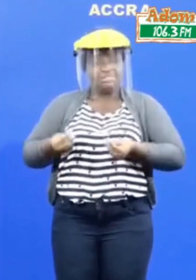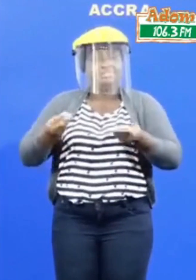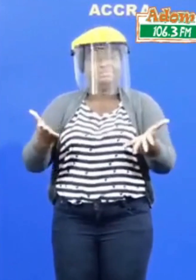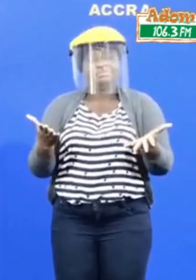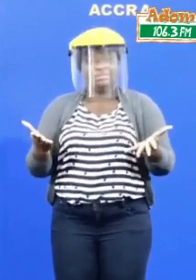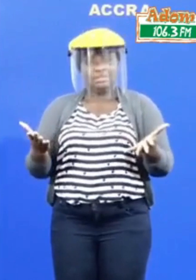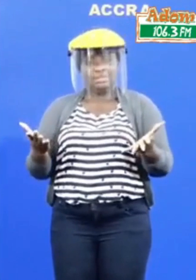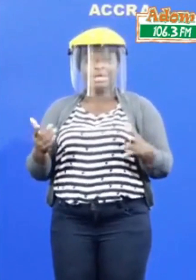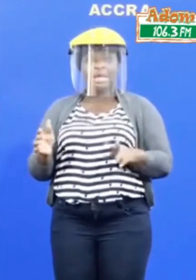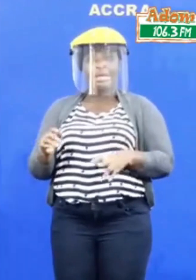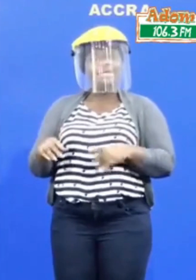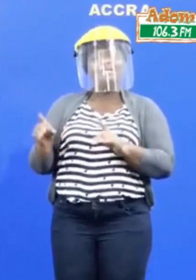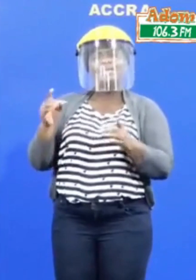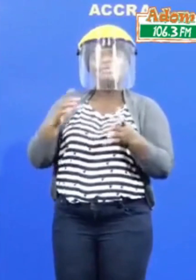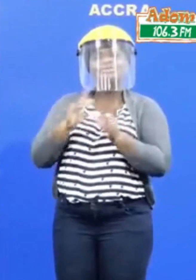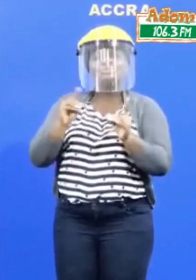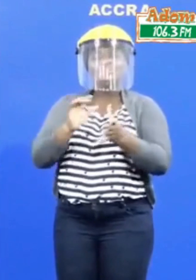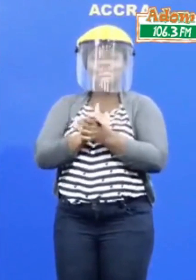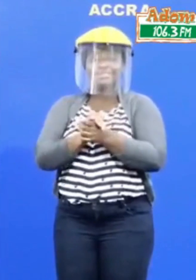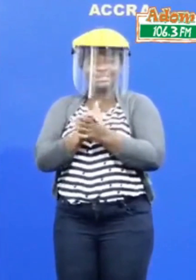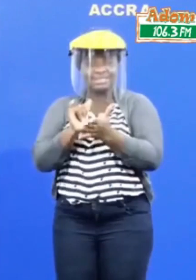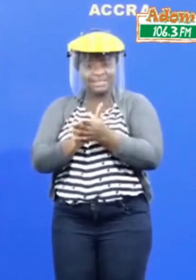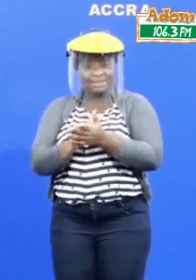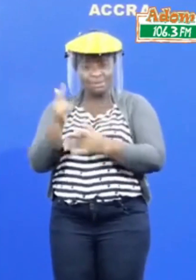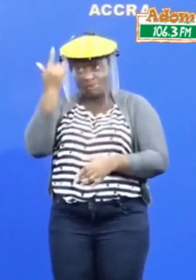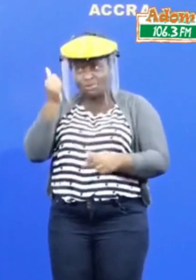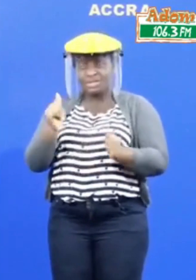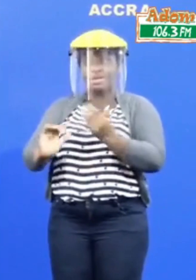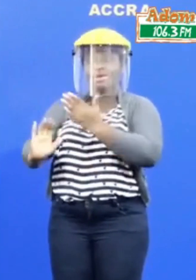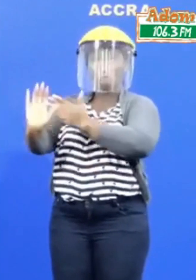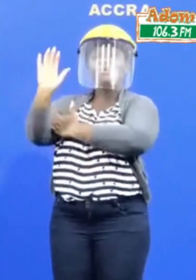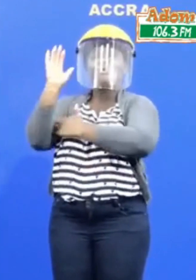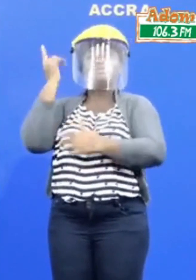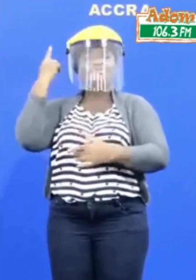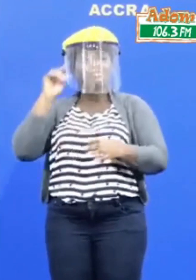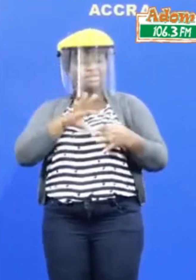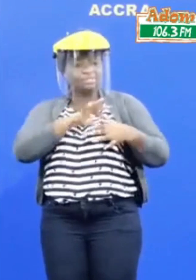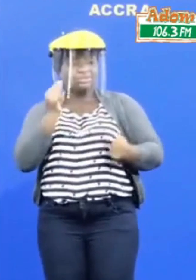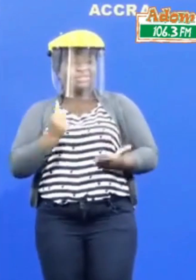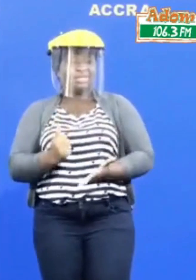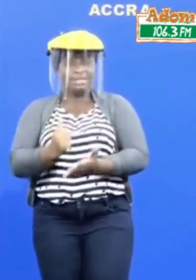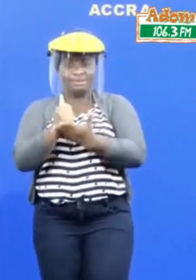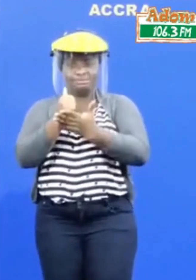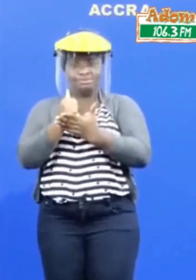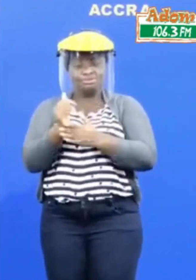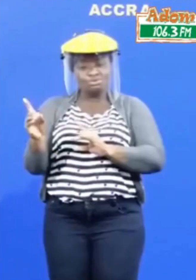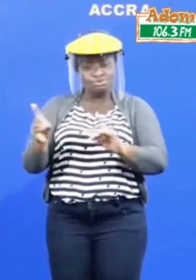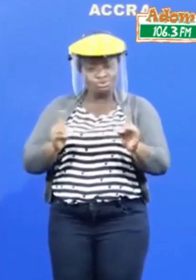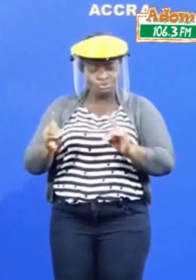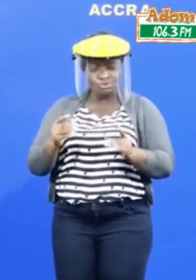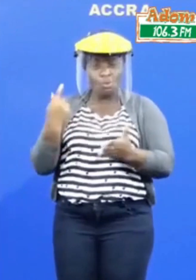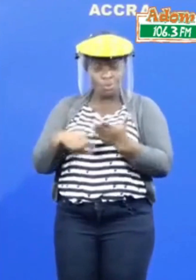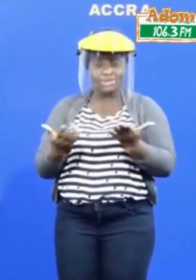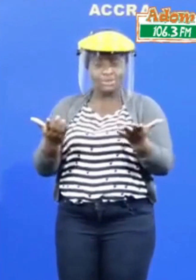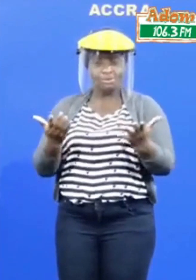Jaffa. It just a mechanic say, Yaman, a queen and young Chinese, no